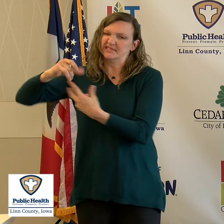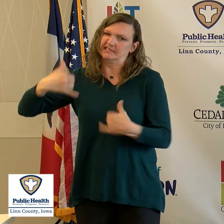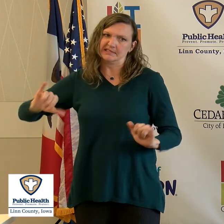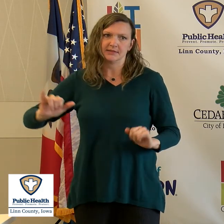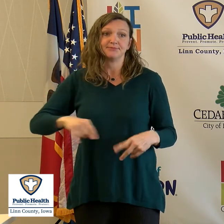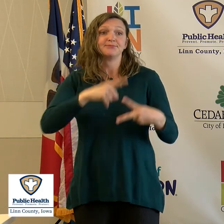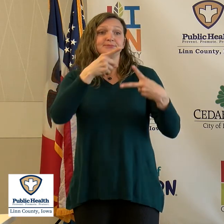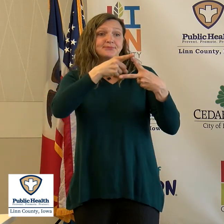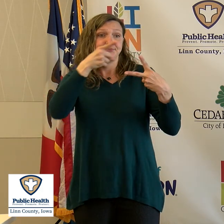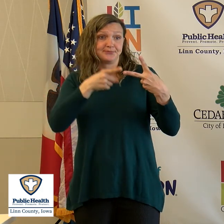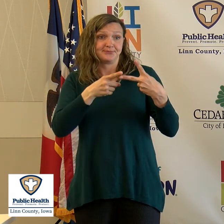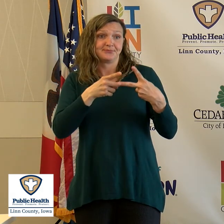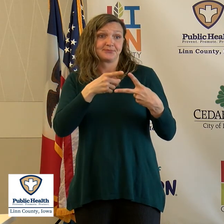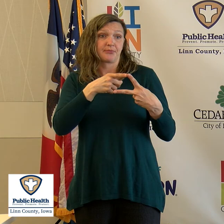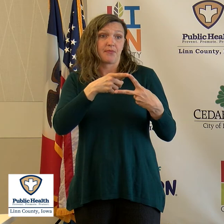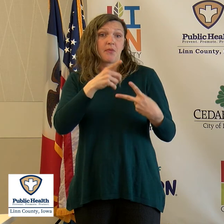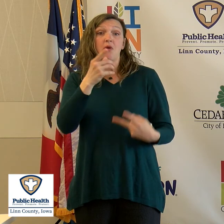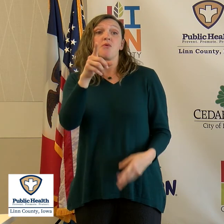105 staff